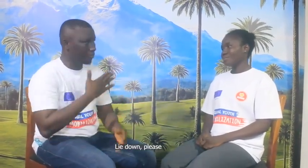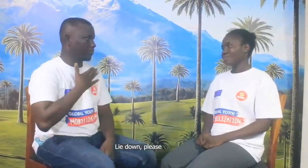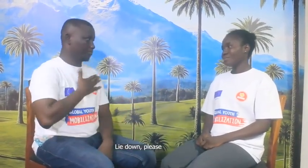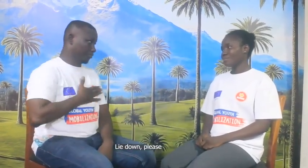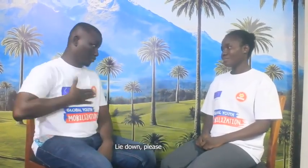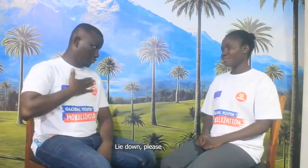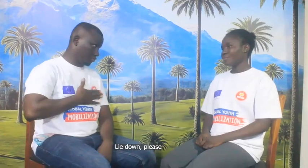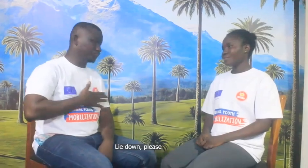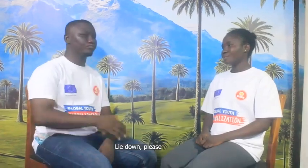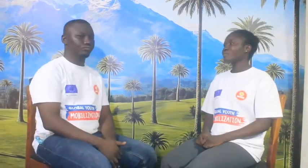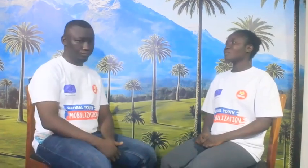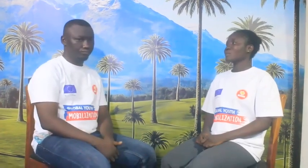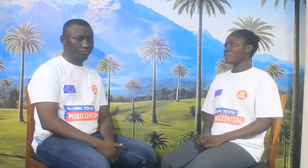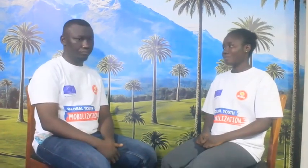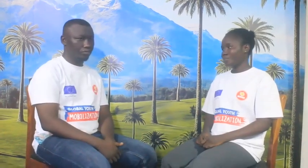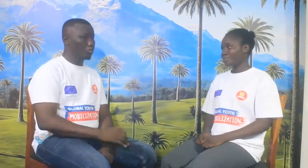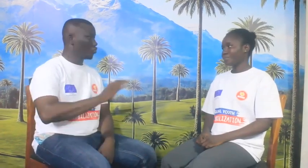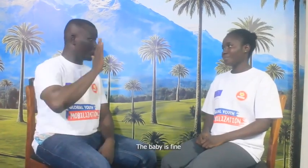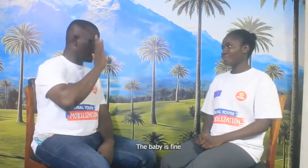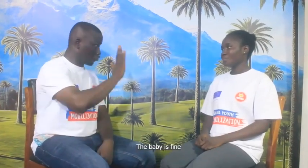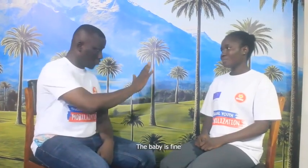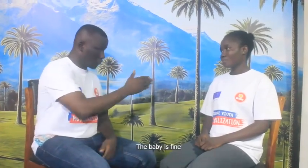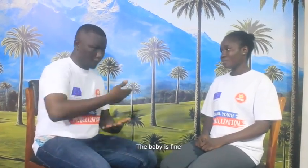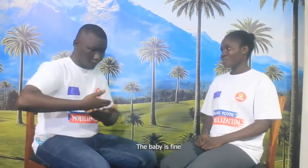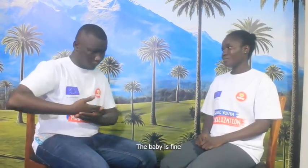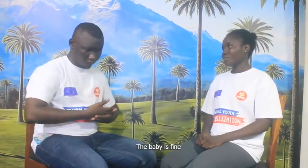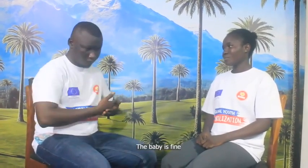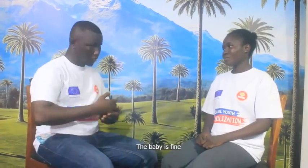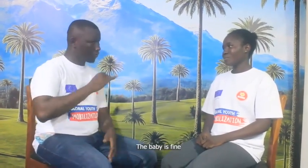Lie down, please. The baby is fine.